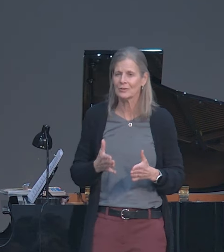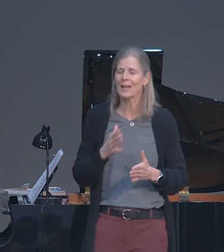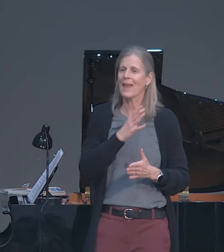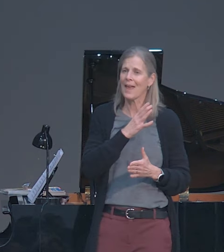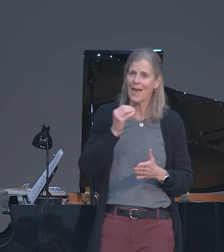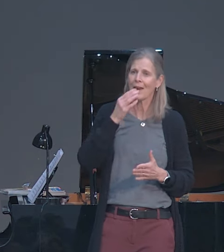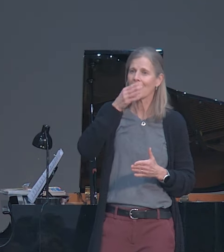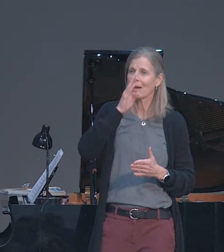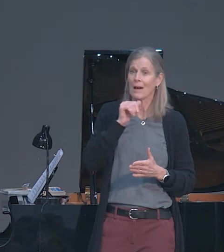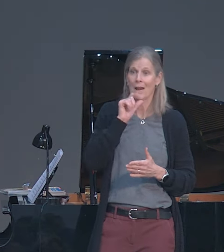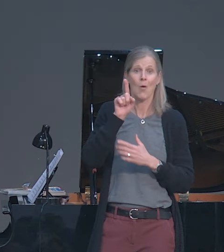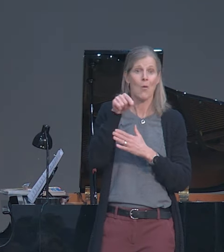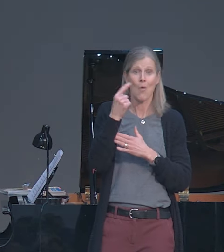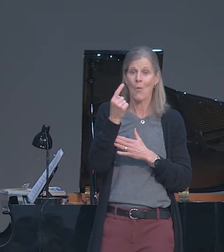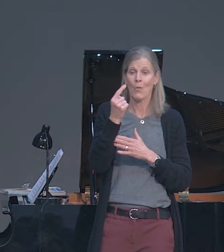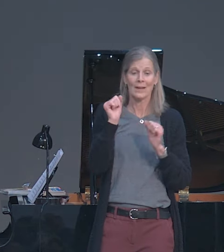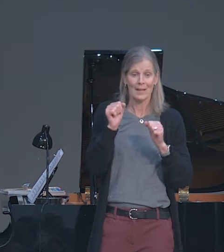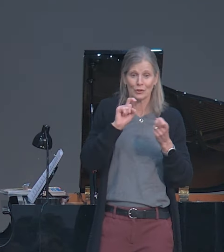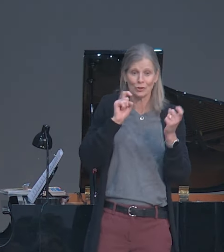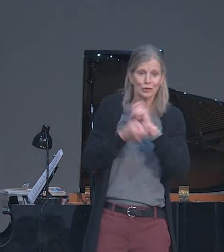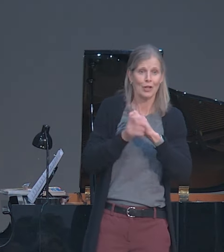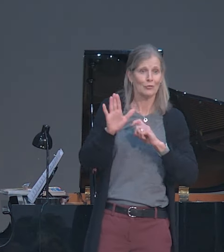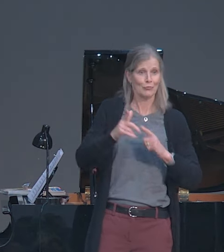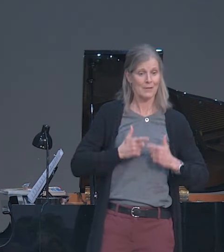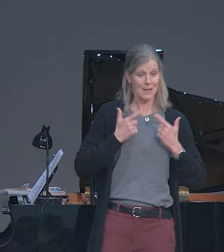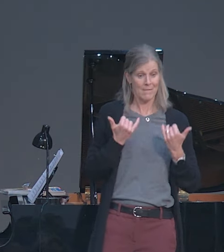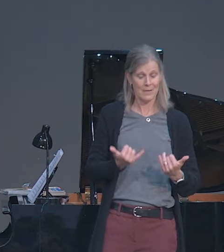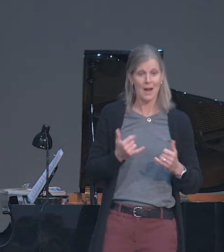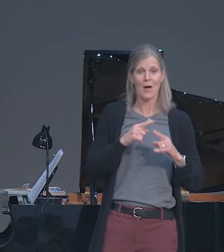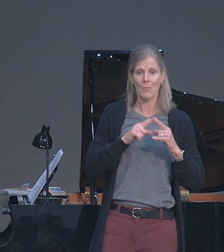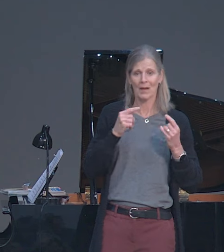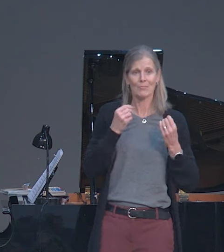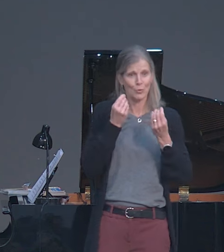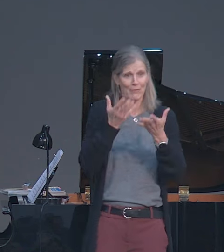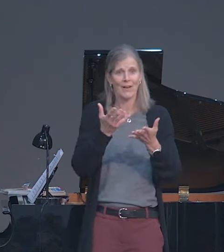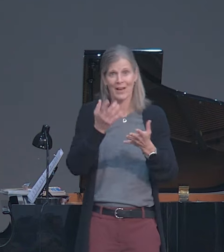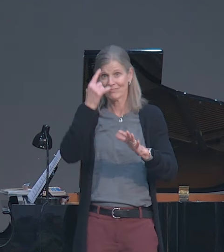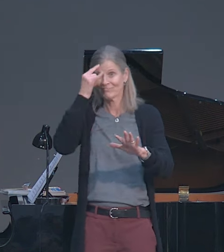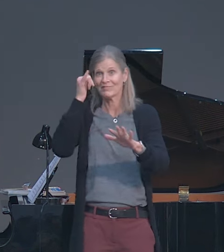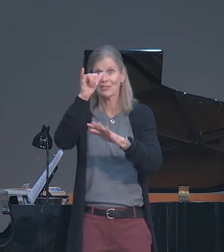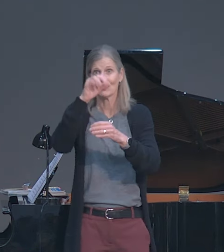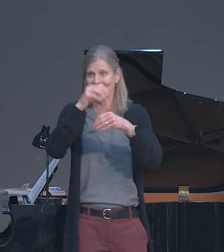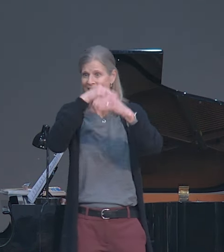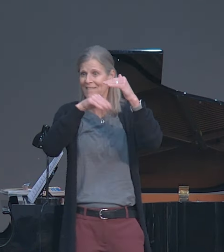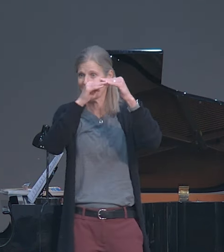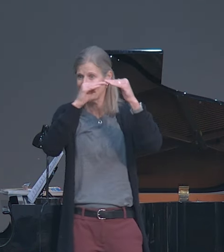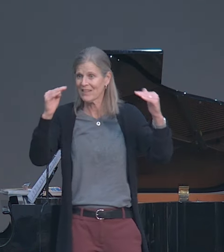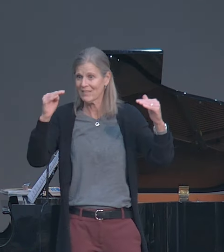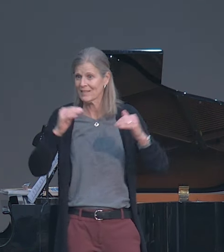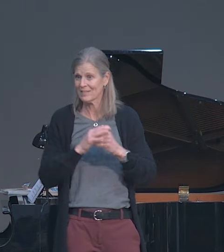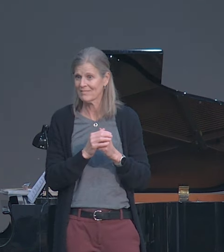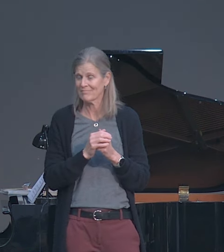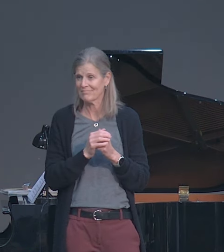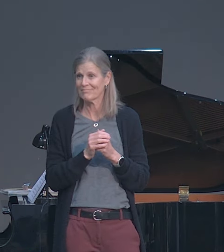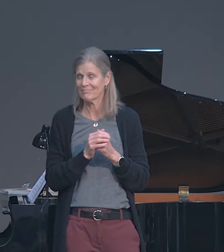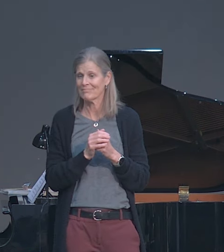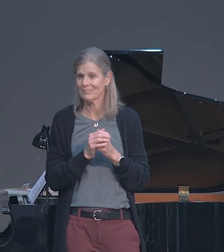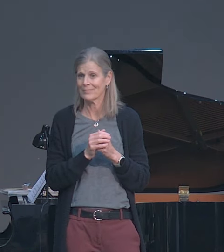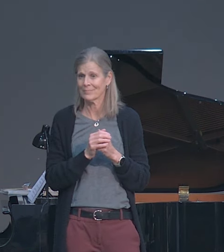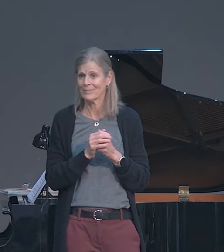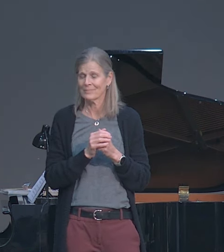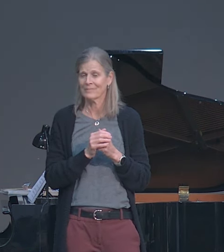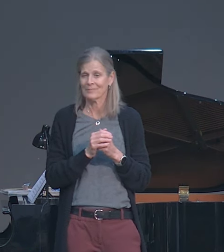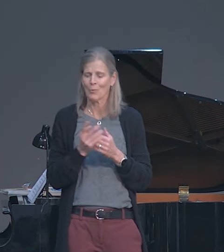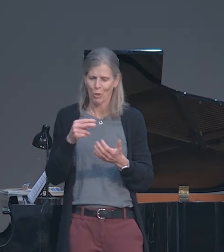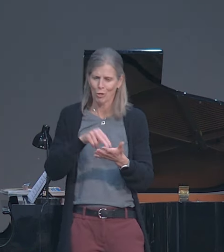God not only can transform your life now, but He can give you an eternity in heaven. So search the Scripture. See for yourself.